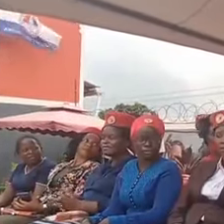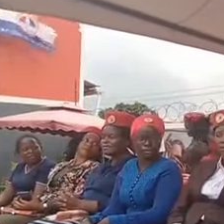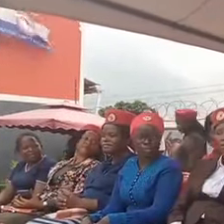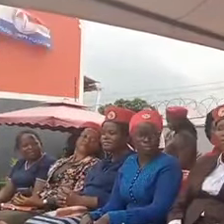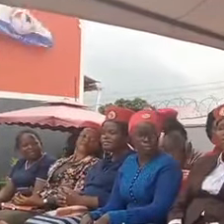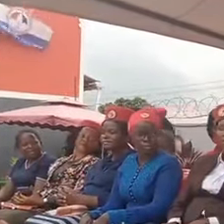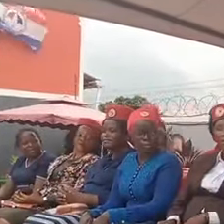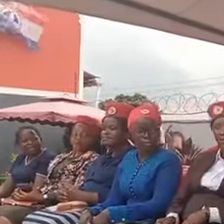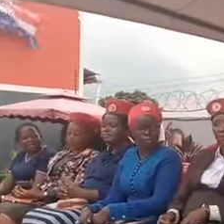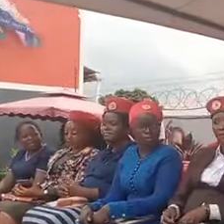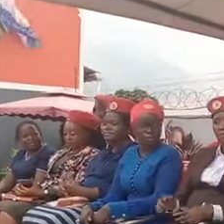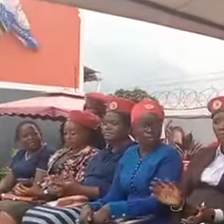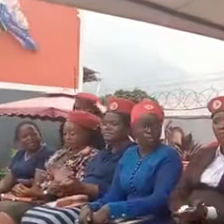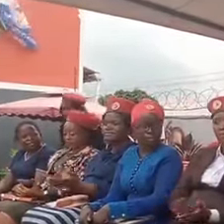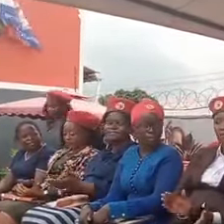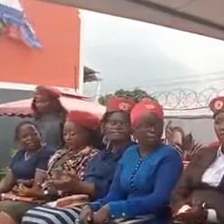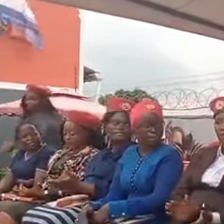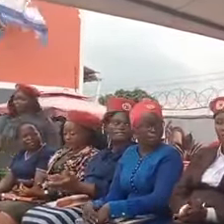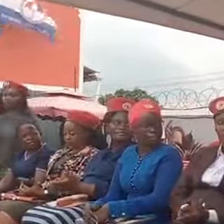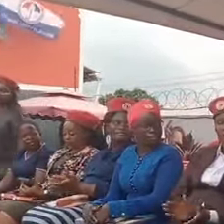A. Thank you so much.